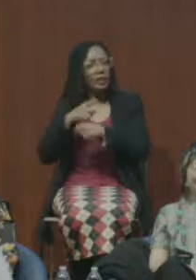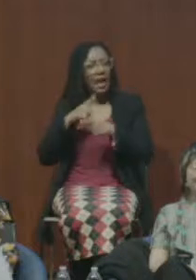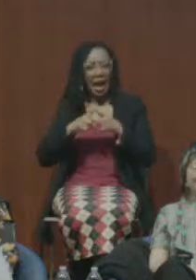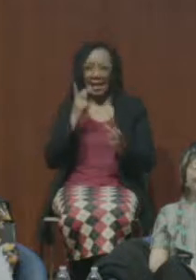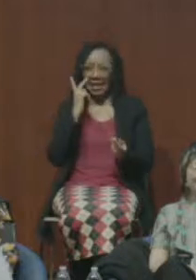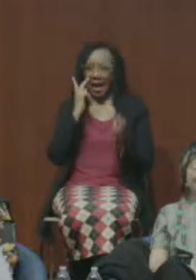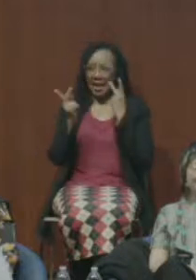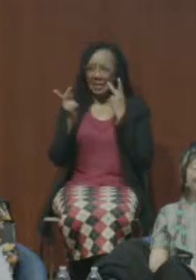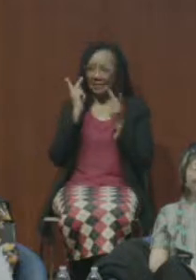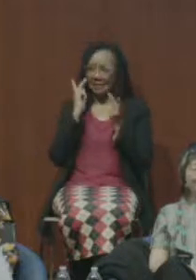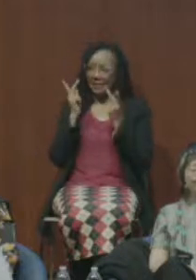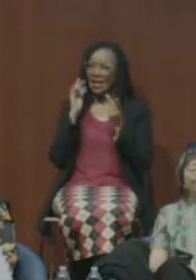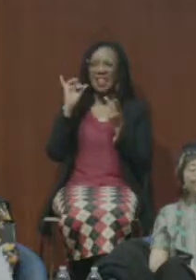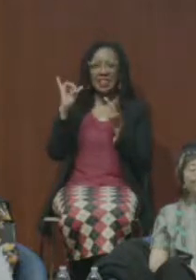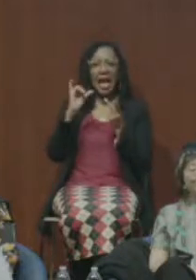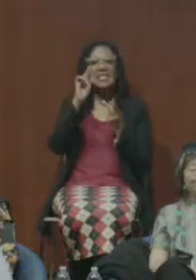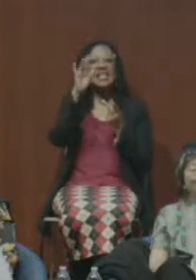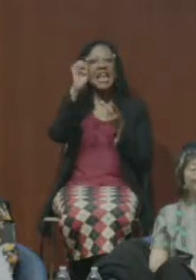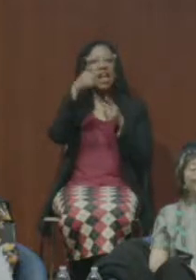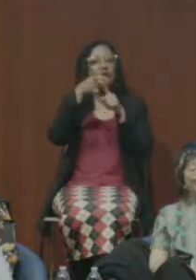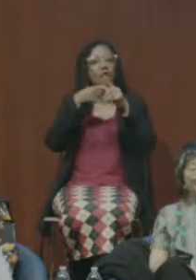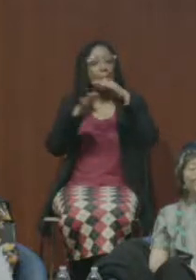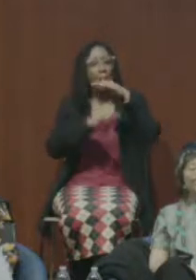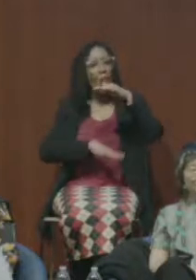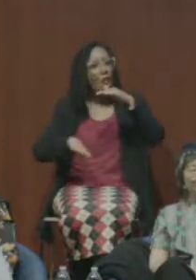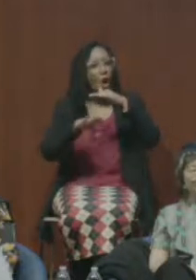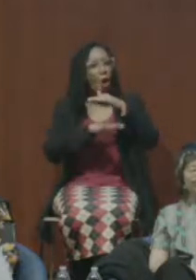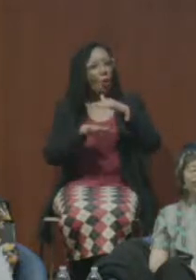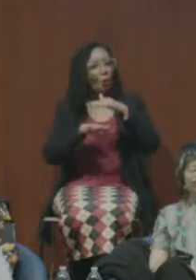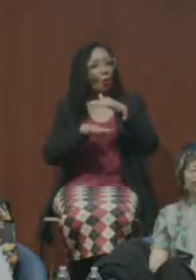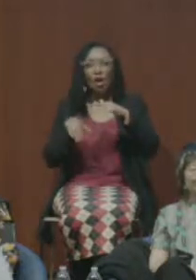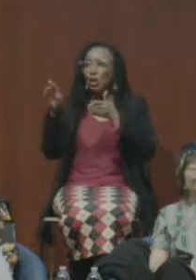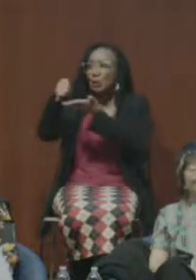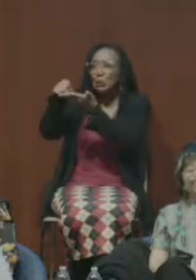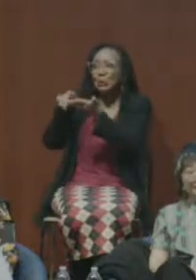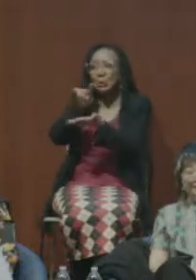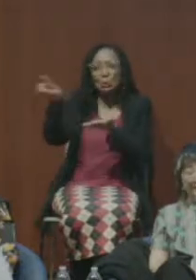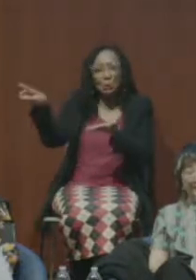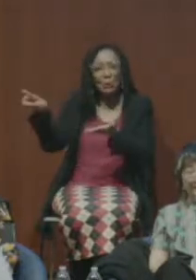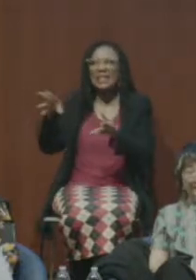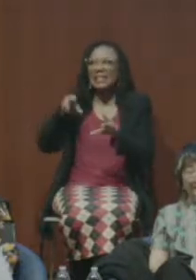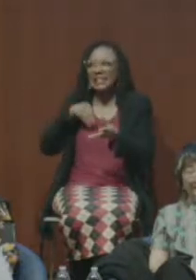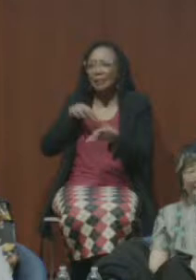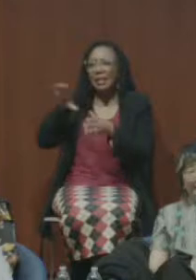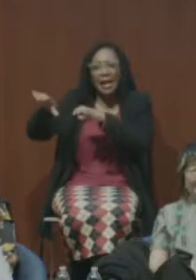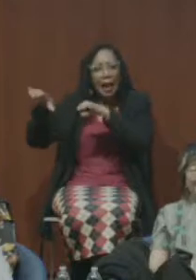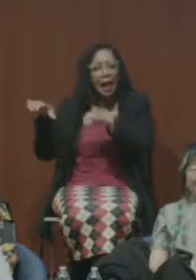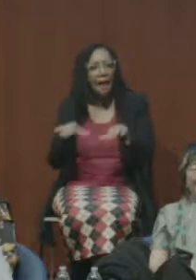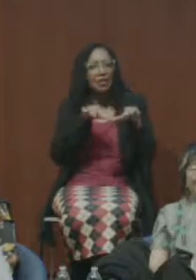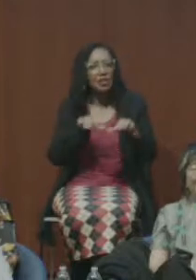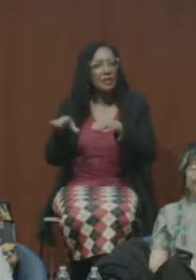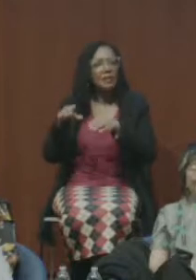that as care from below, right? Taking students seriously